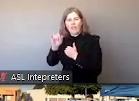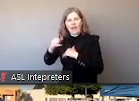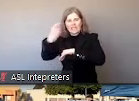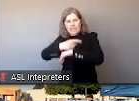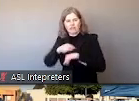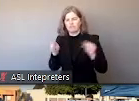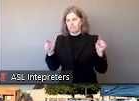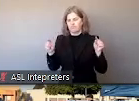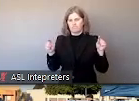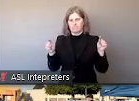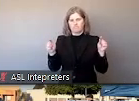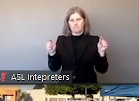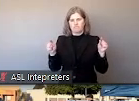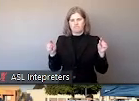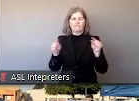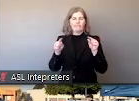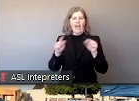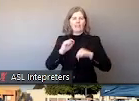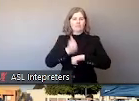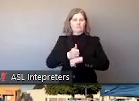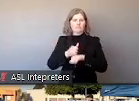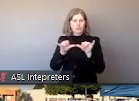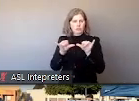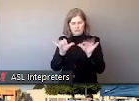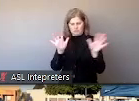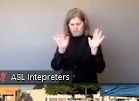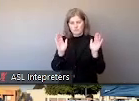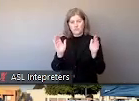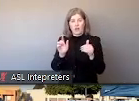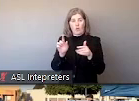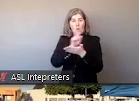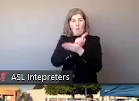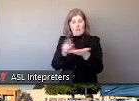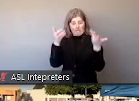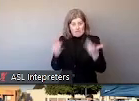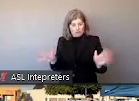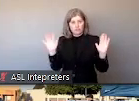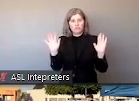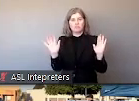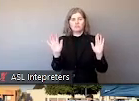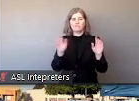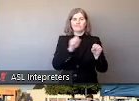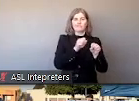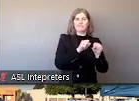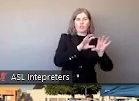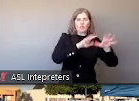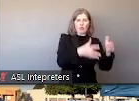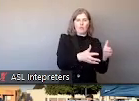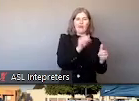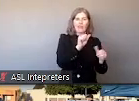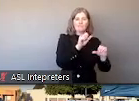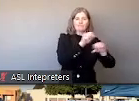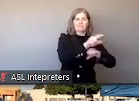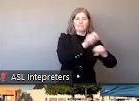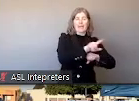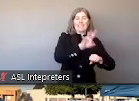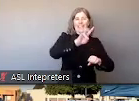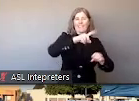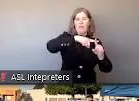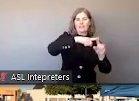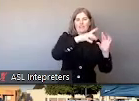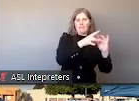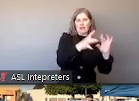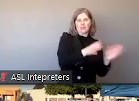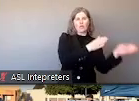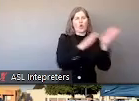day. And at the end of the week, they did a baseline set of measurements. And at the end of the week, after Group A getting 7 positive messages, and